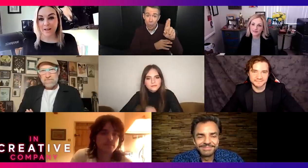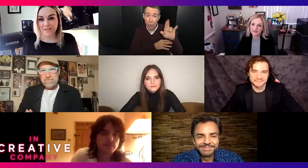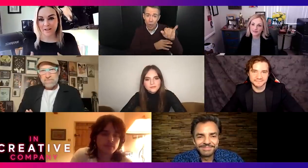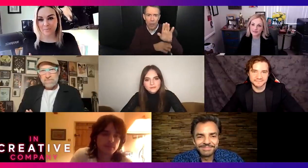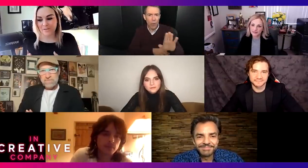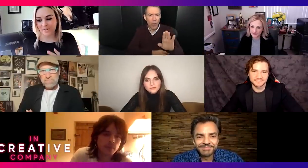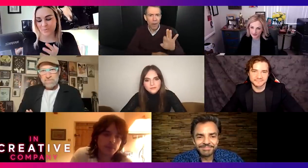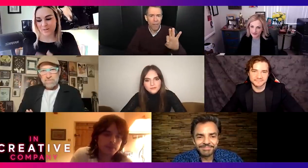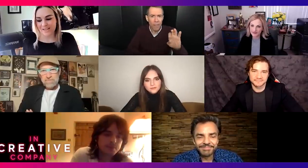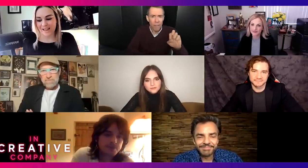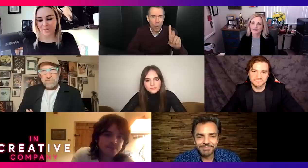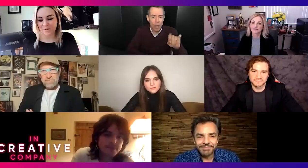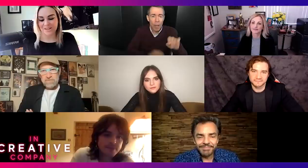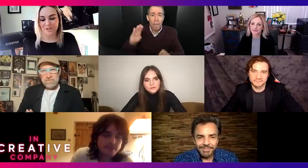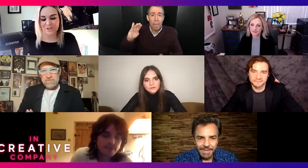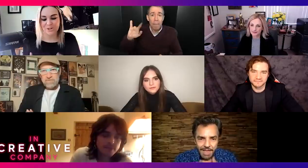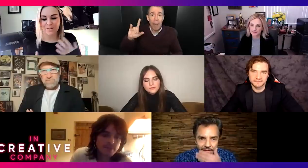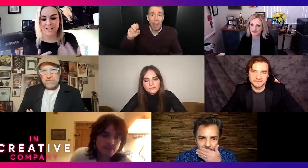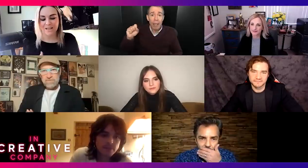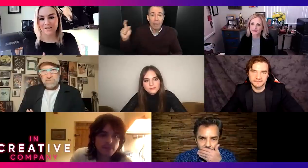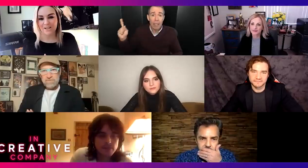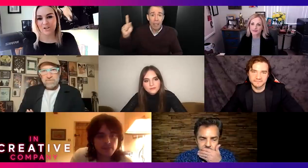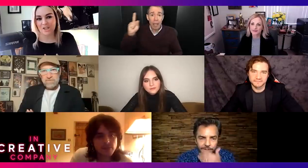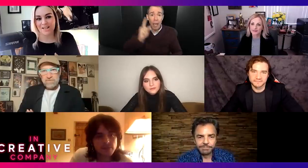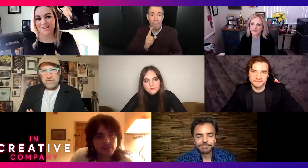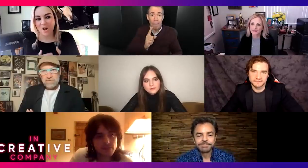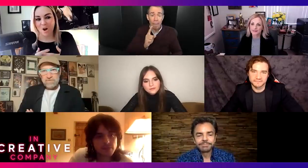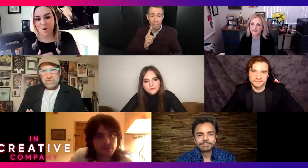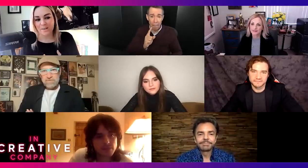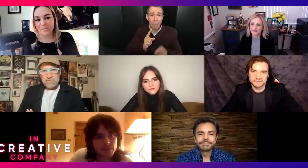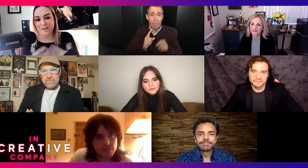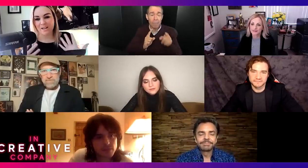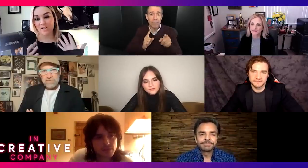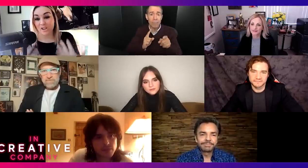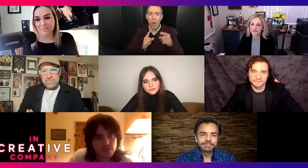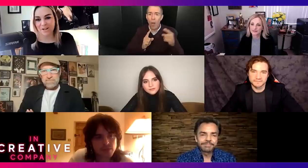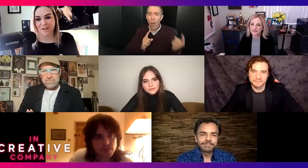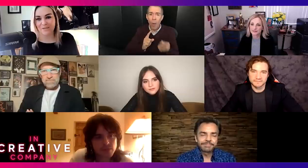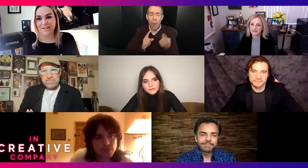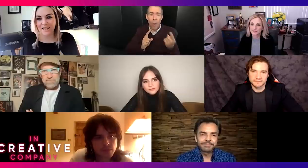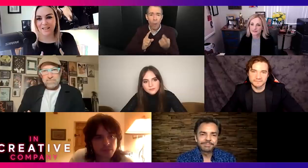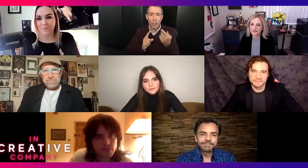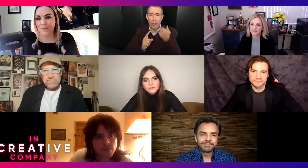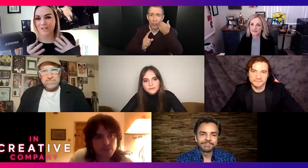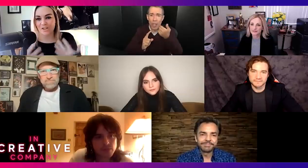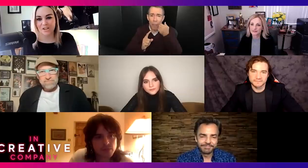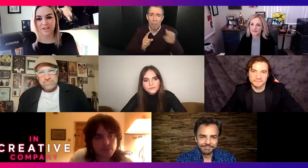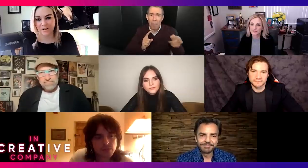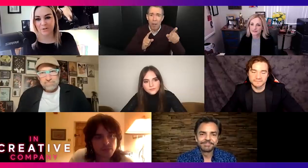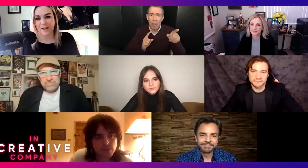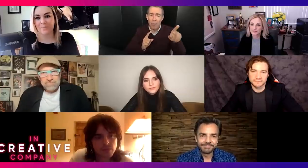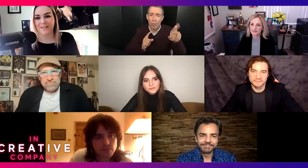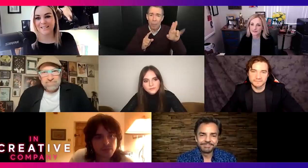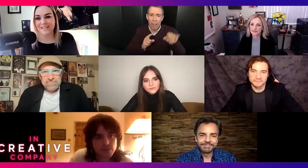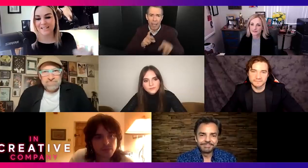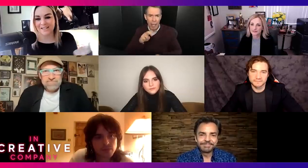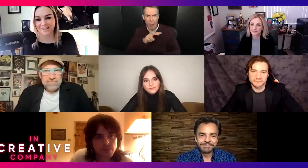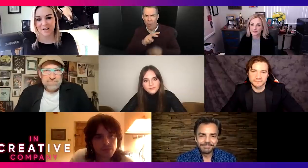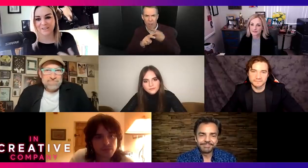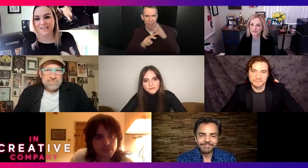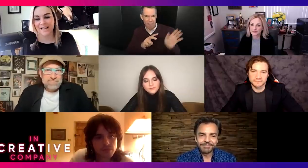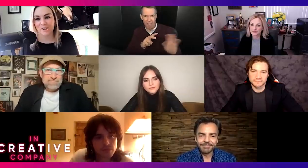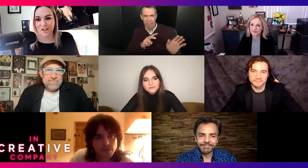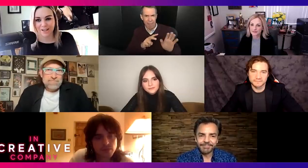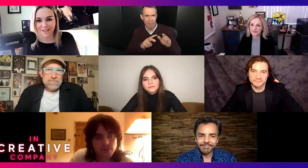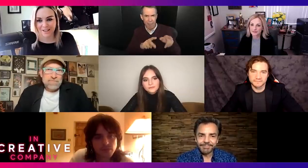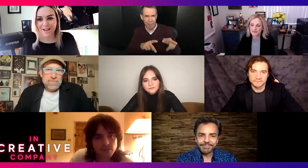know, when Miles comes to Ruby's house, there's so many things that she's always been ashamed of. And he really just looks at her family and sees the